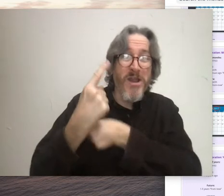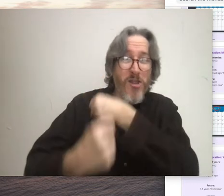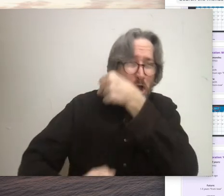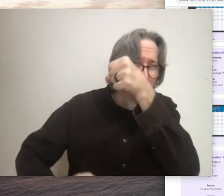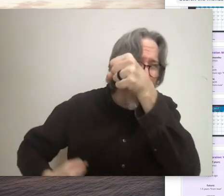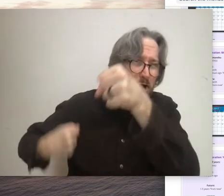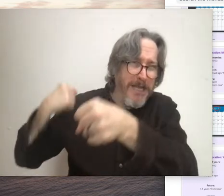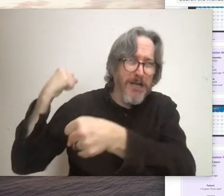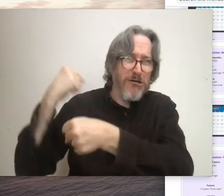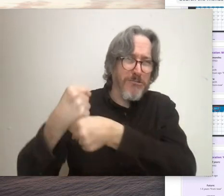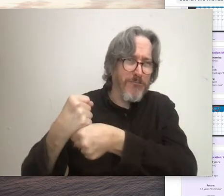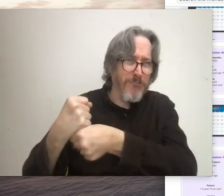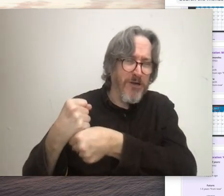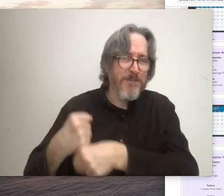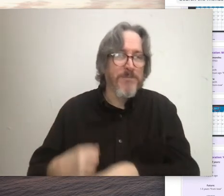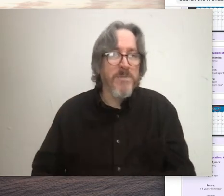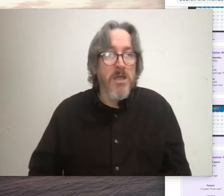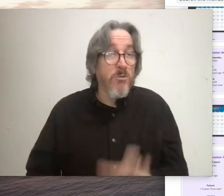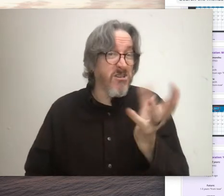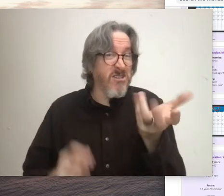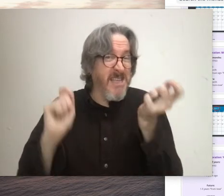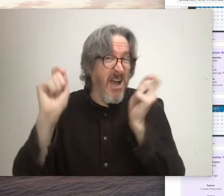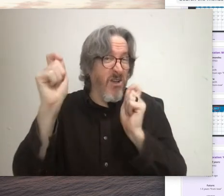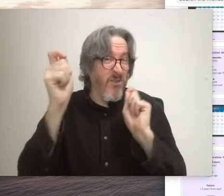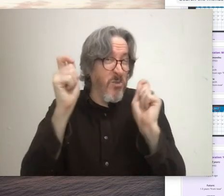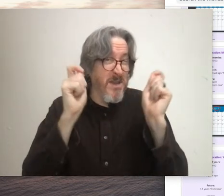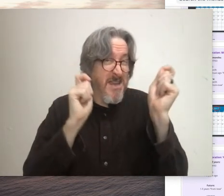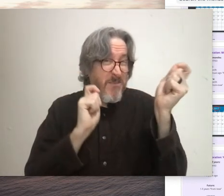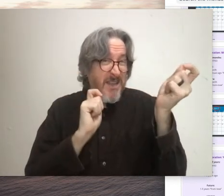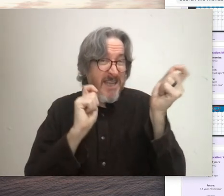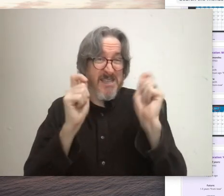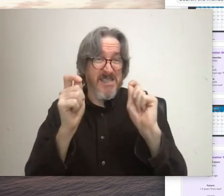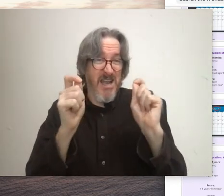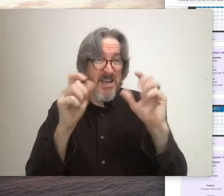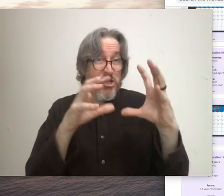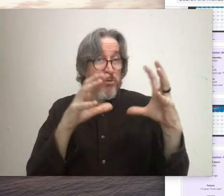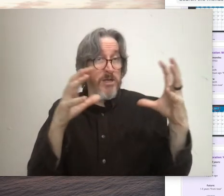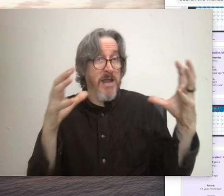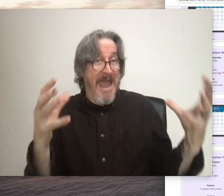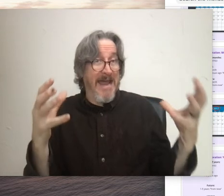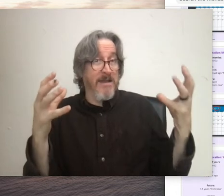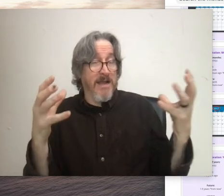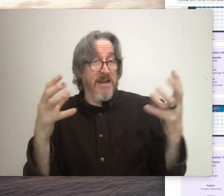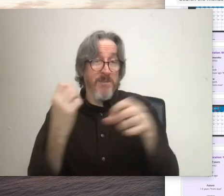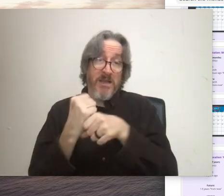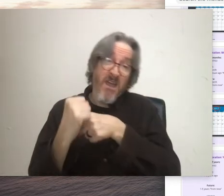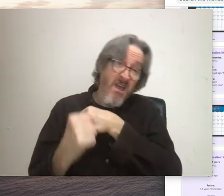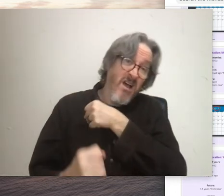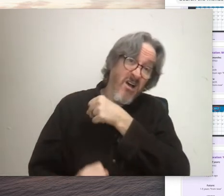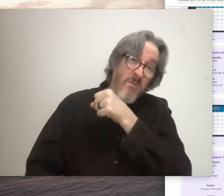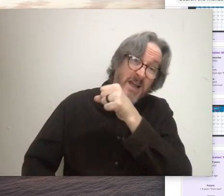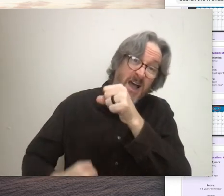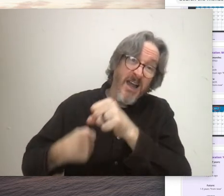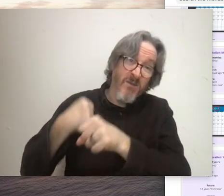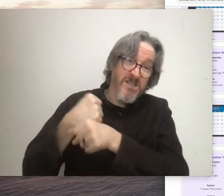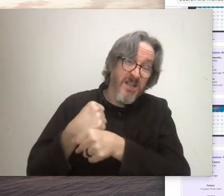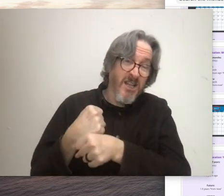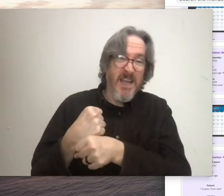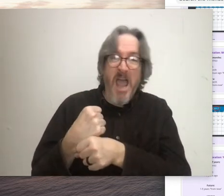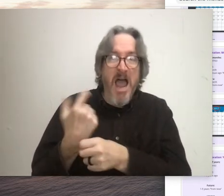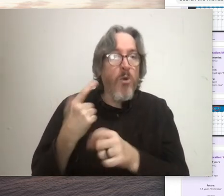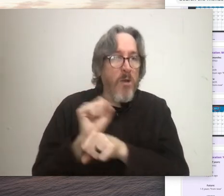for one long year, right? We're starting to see how if you manipulate the sign, you can add that kind of meaning, like, oh my God,